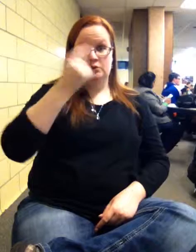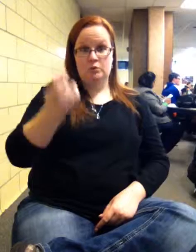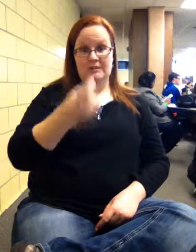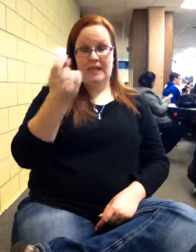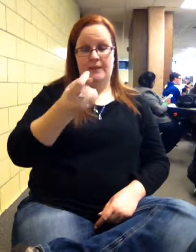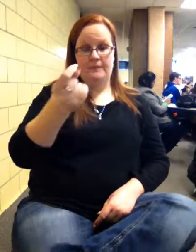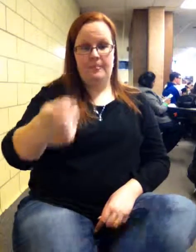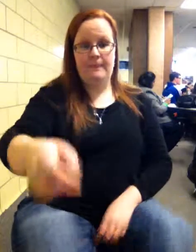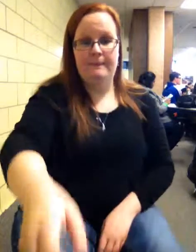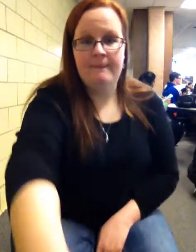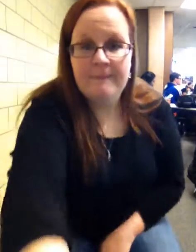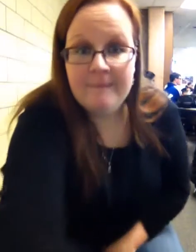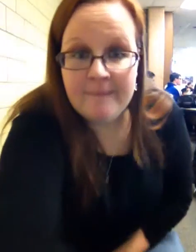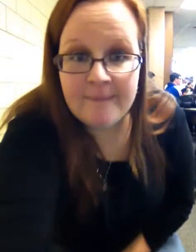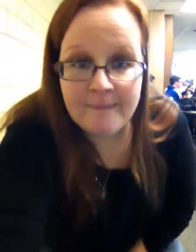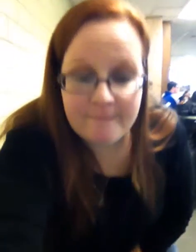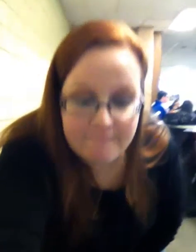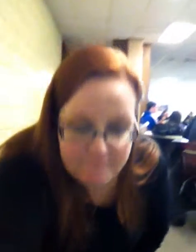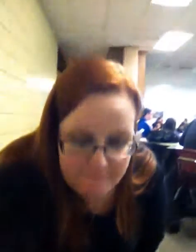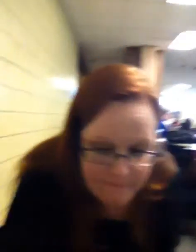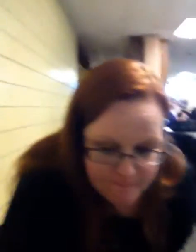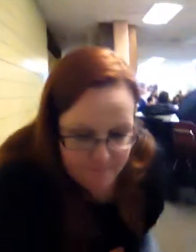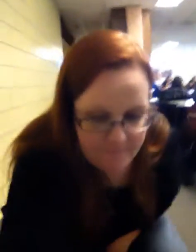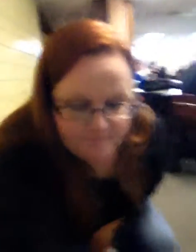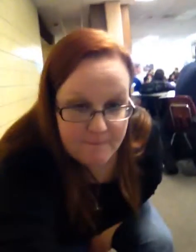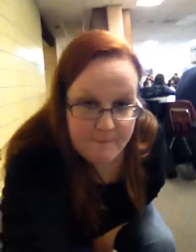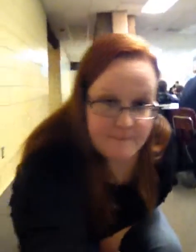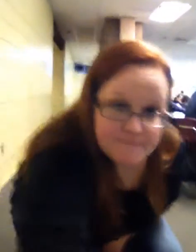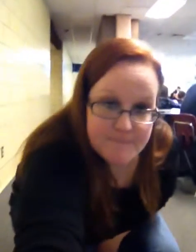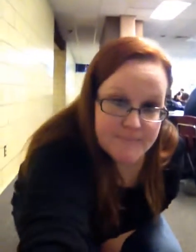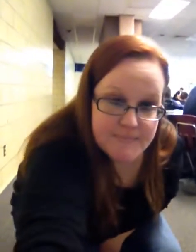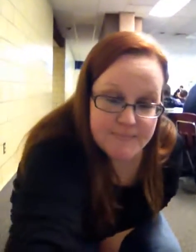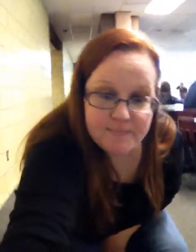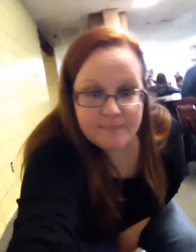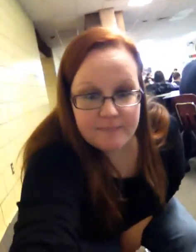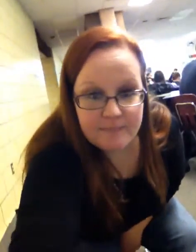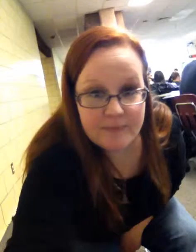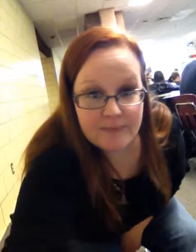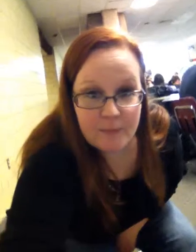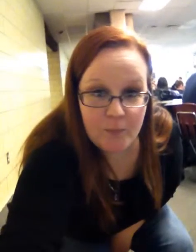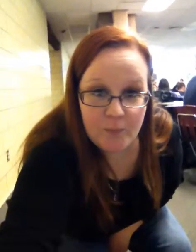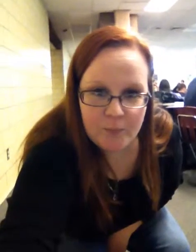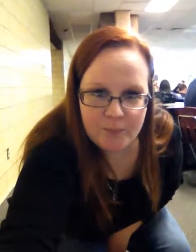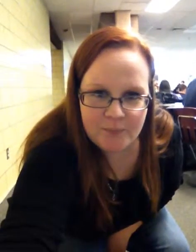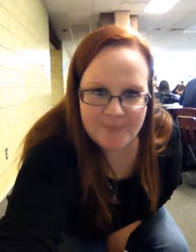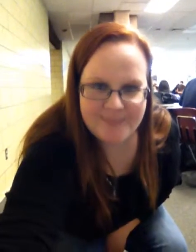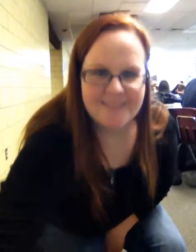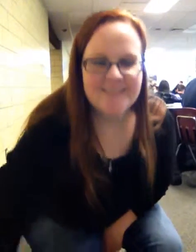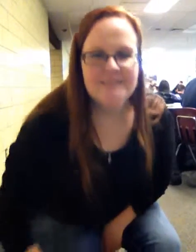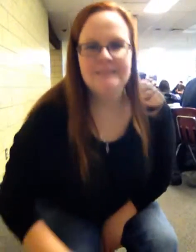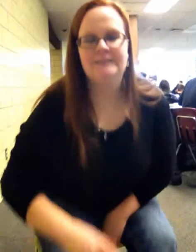I gave you the breakdown of the exam on Tuesday when we met. So now you've had some time to kind of think about